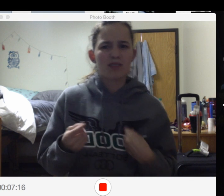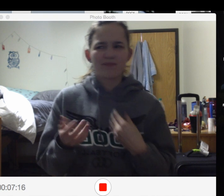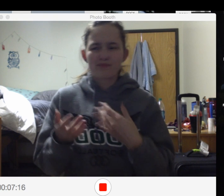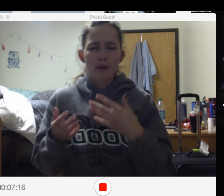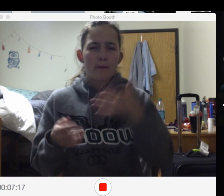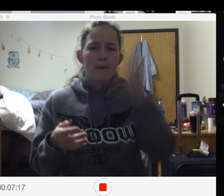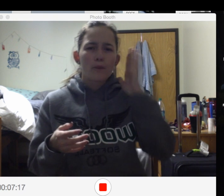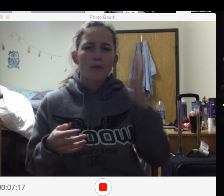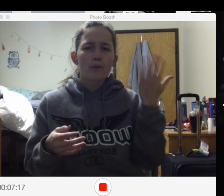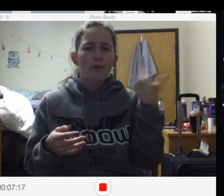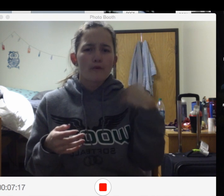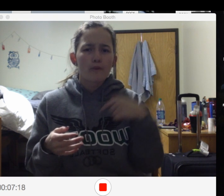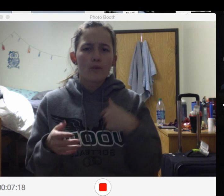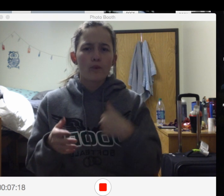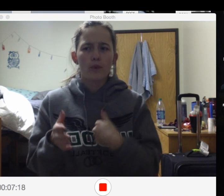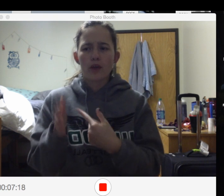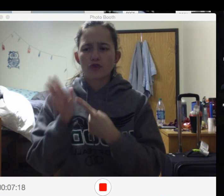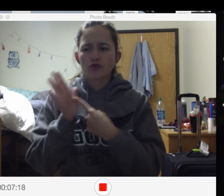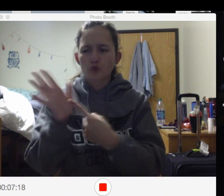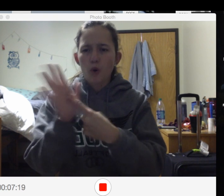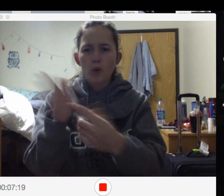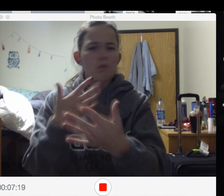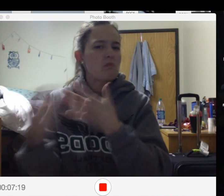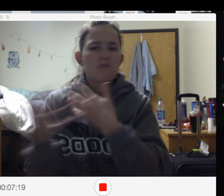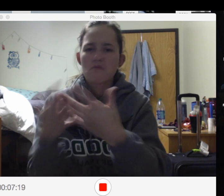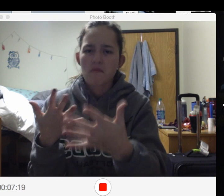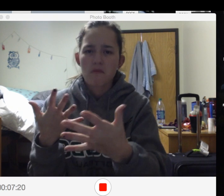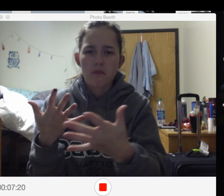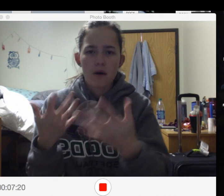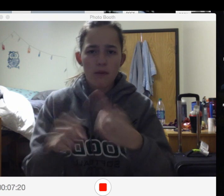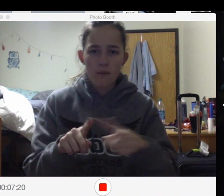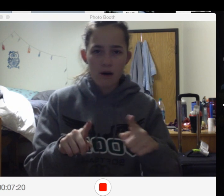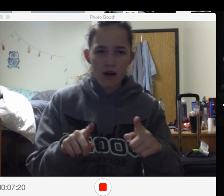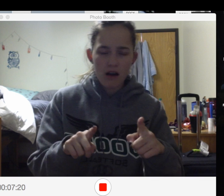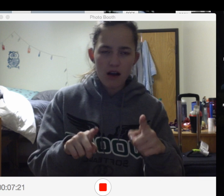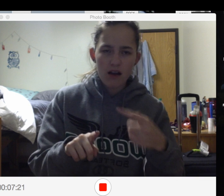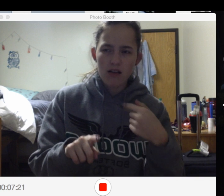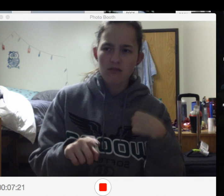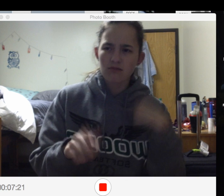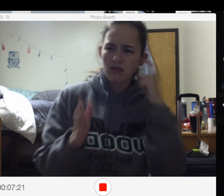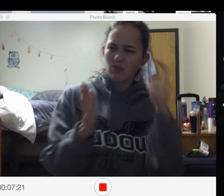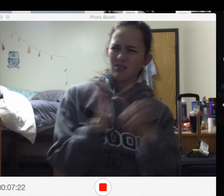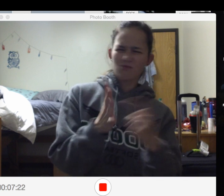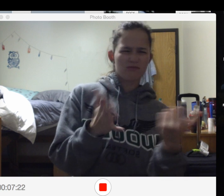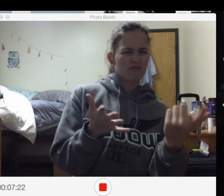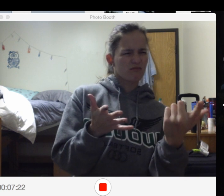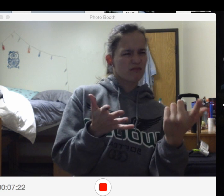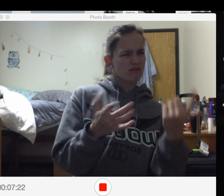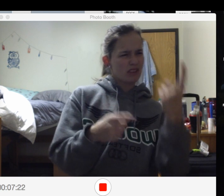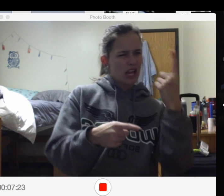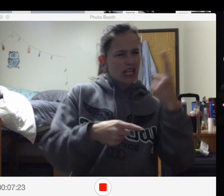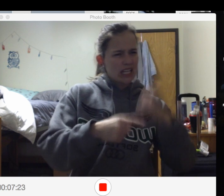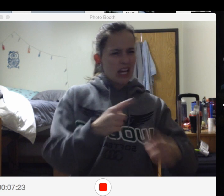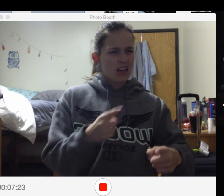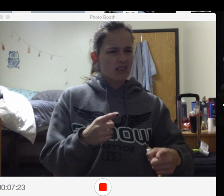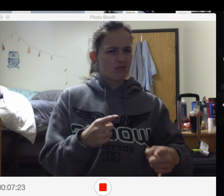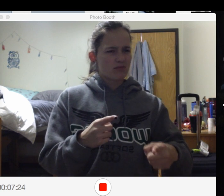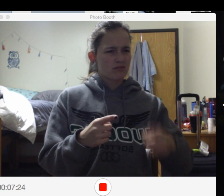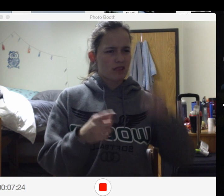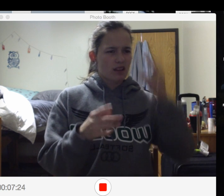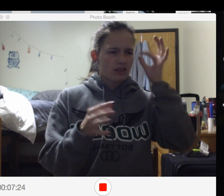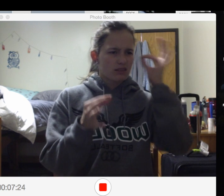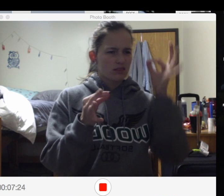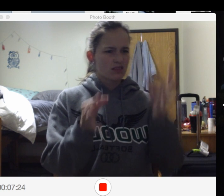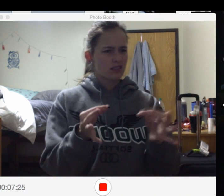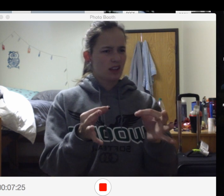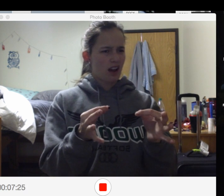doing something really important. That in fact, you couldn't have a functioning democracy if citizens